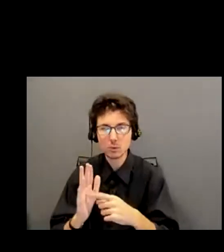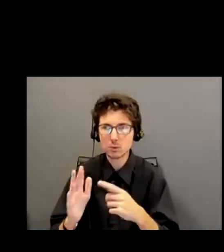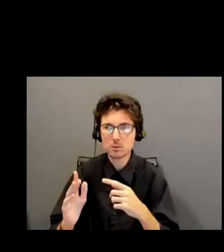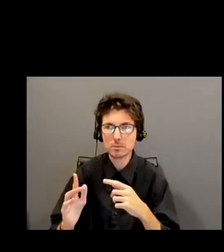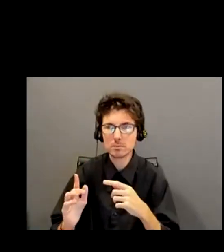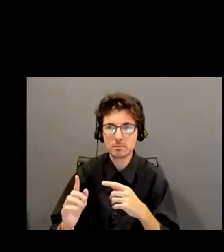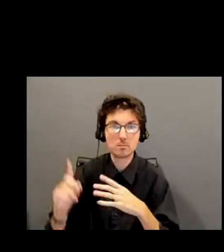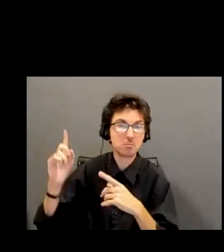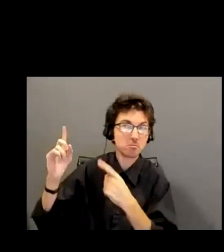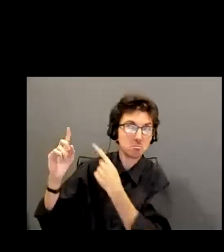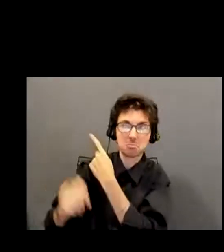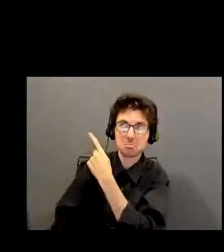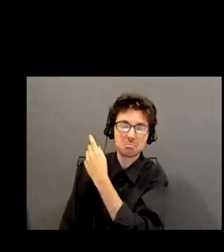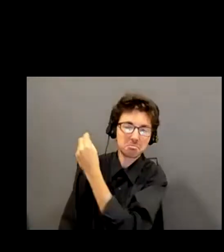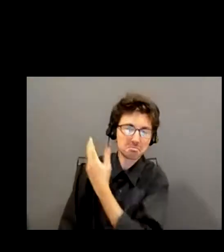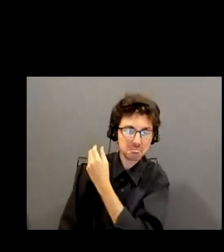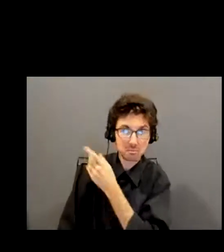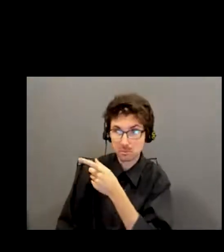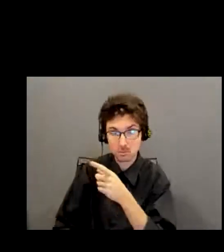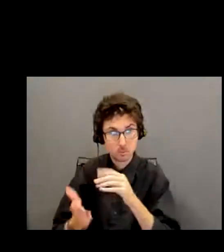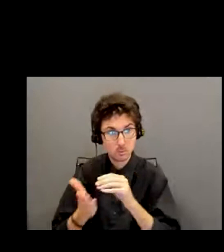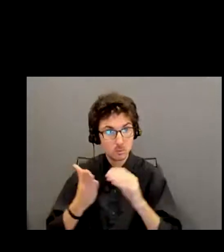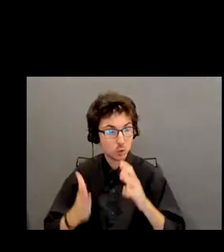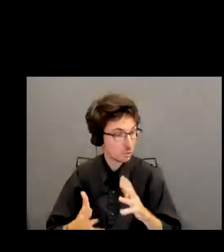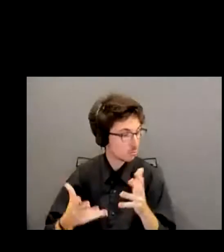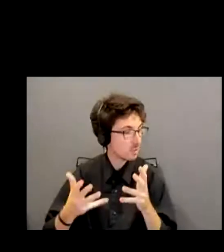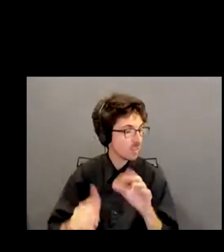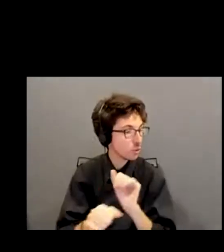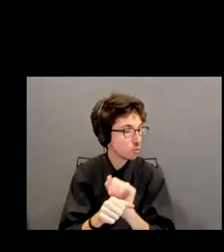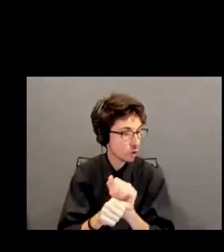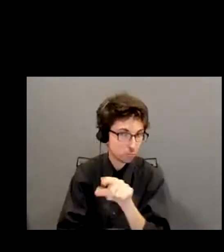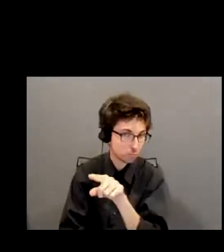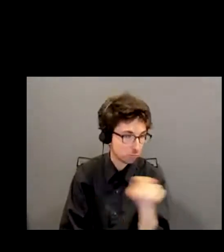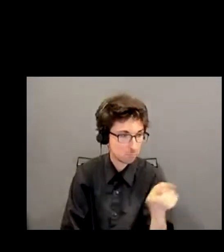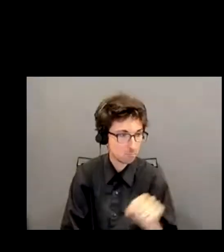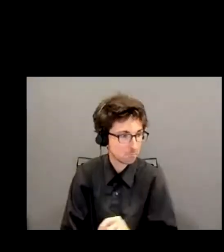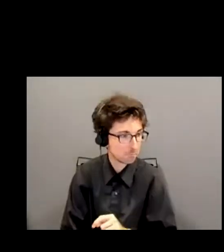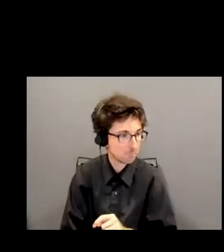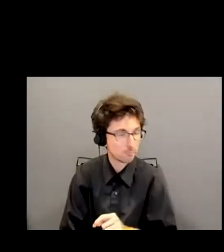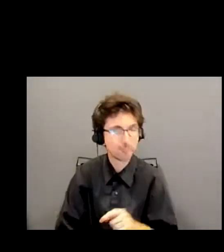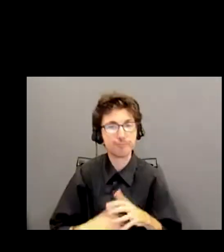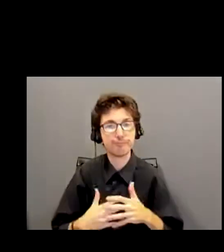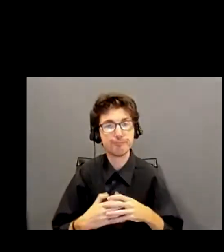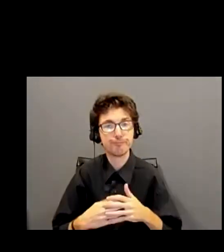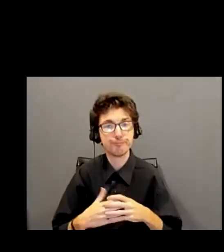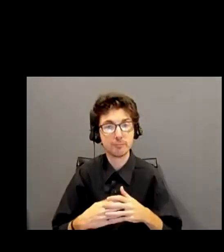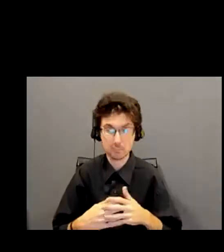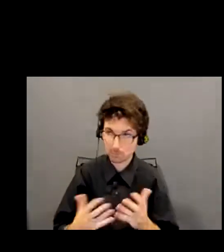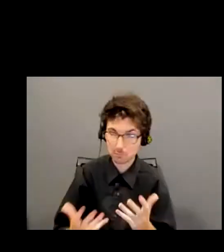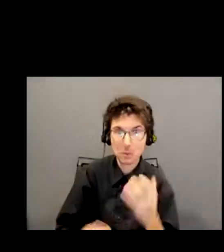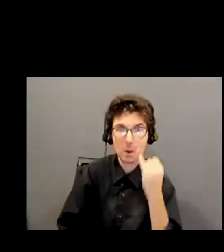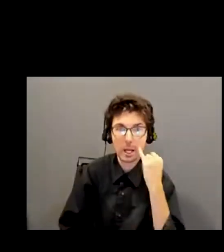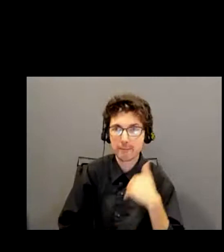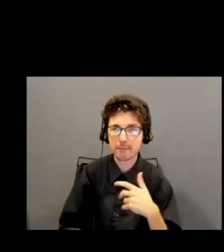she tells me whether the students have finished their work or not, if there's anything I need to know and can't